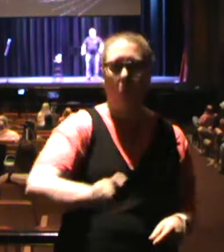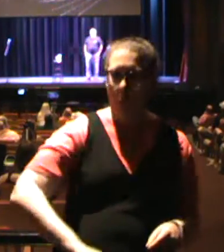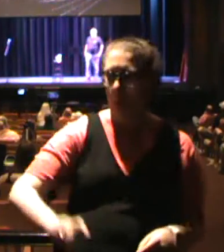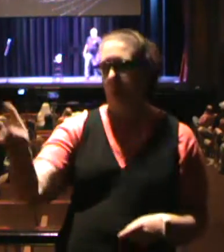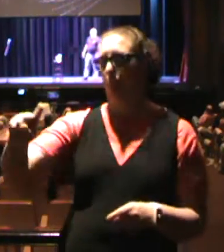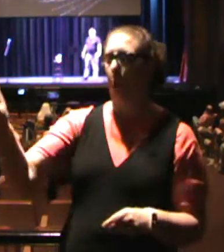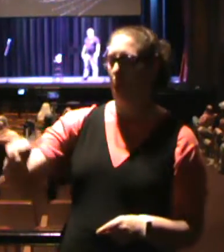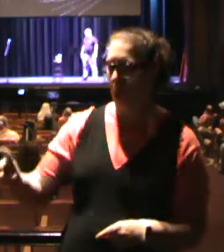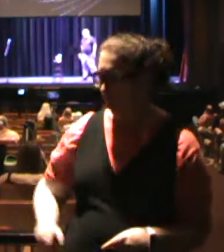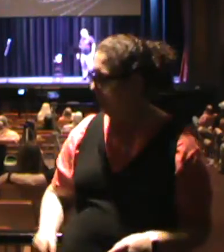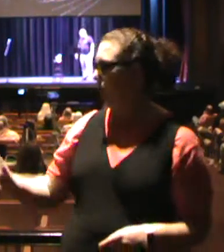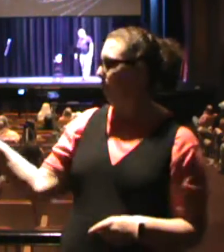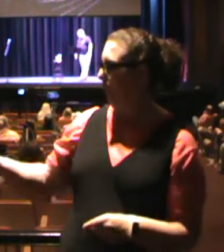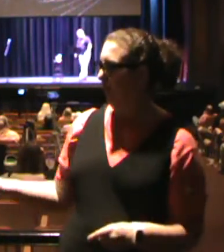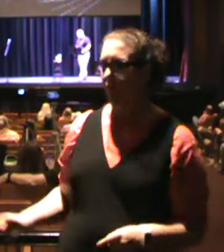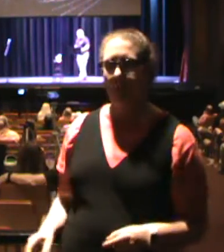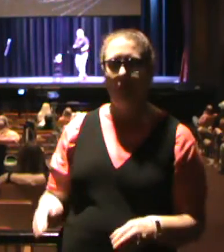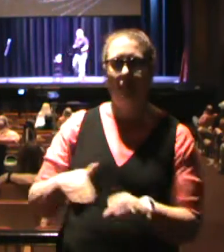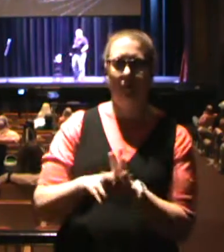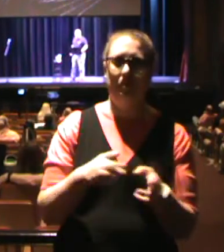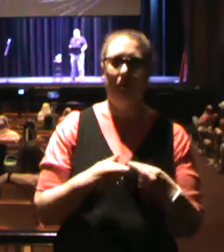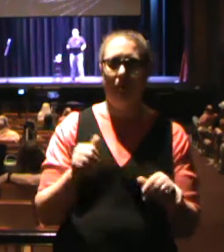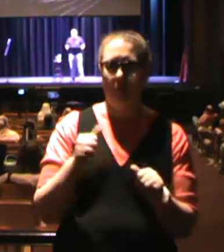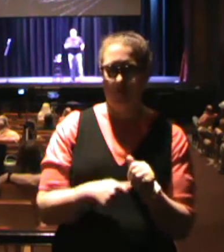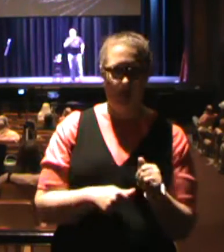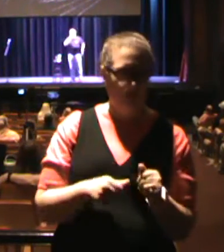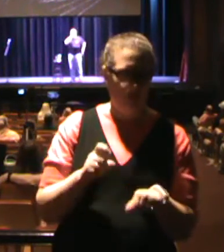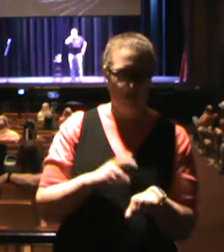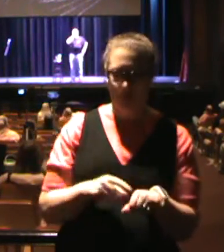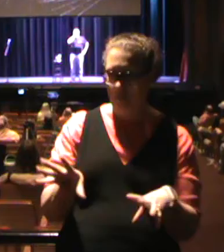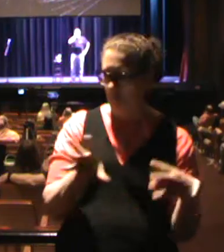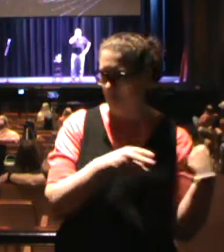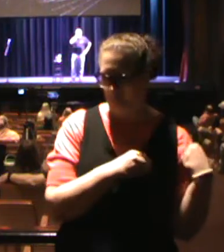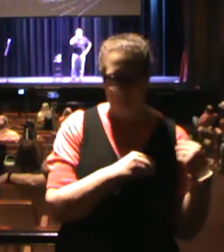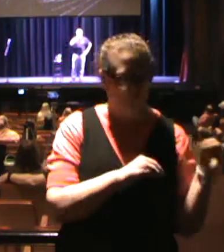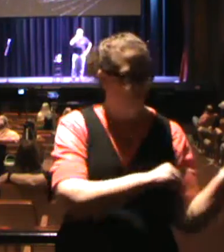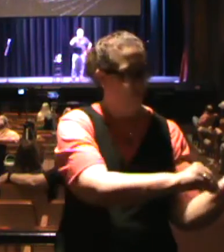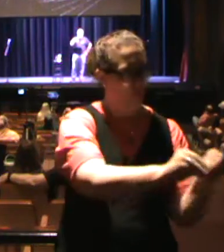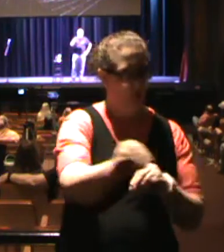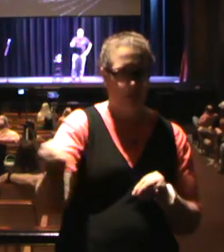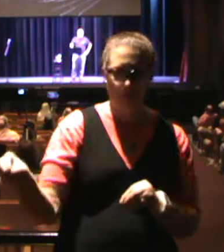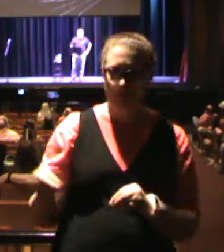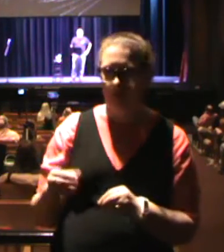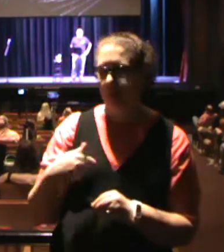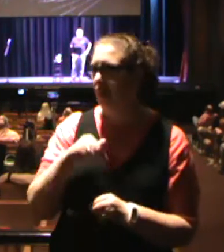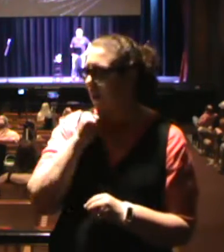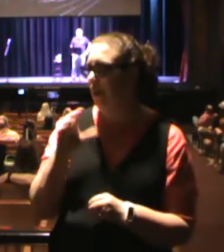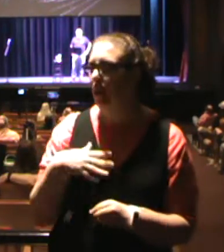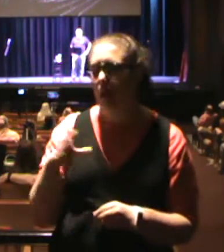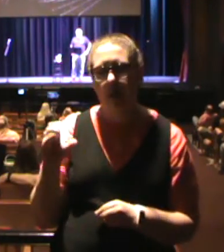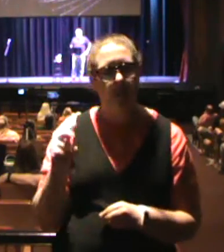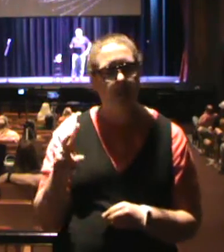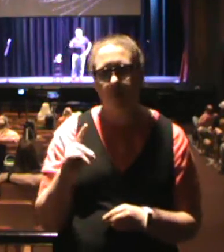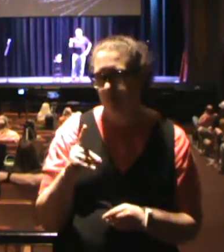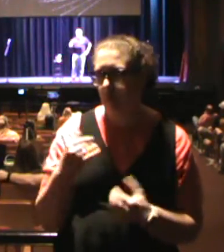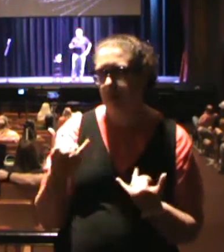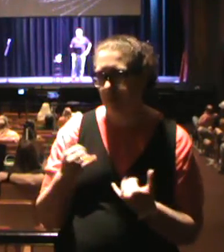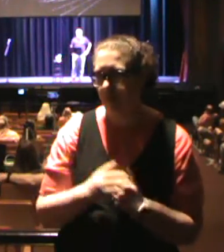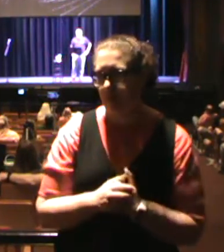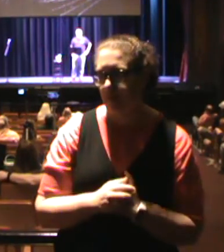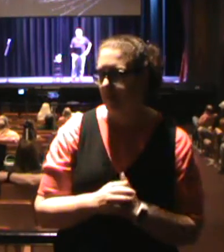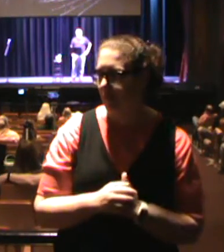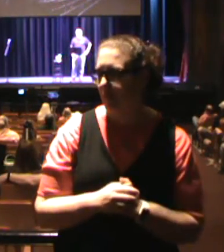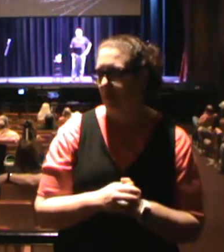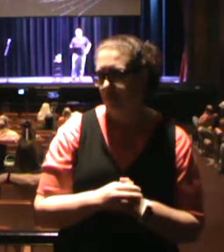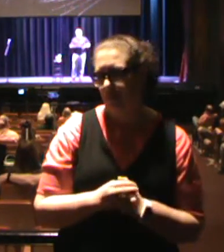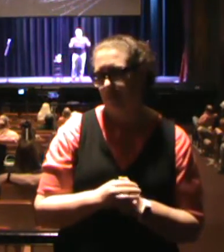room whenever I left. And so she bought that. Because here's the deal. I don't have COVID anymore, so everybody I hugged